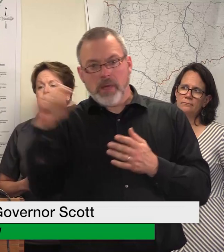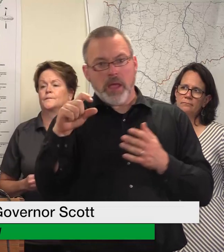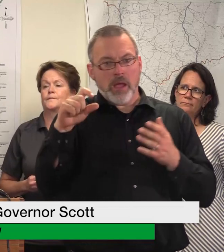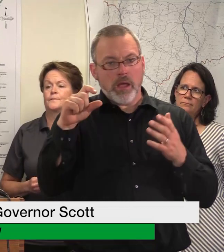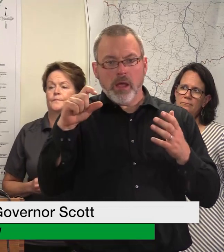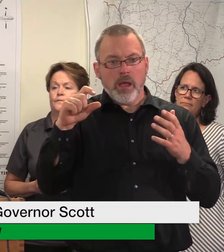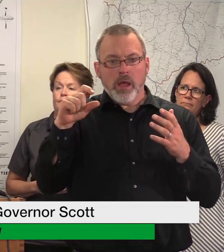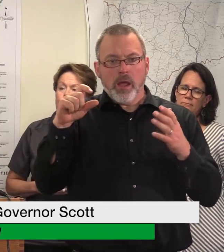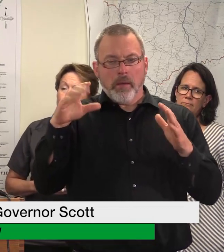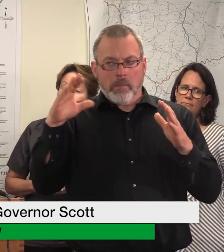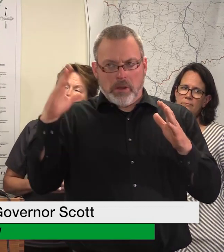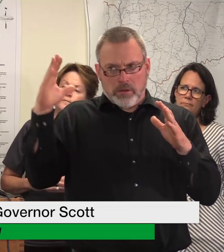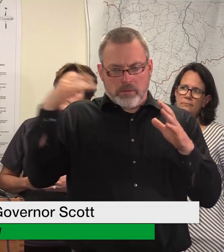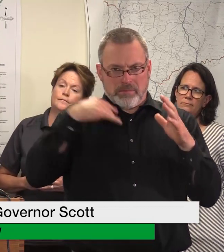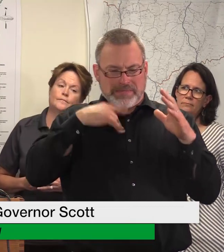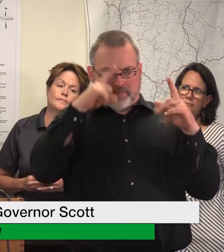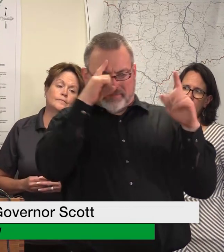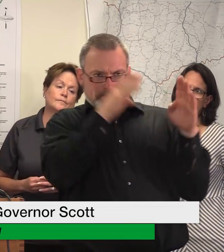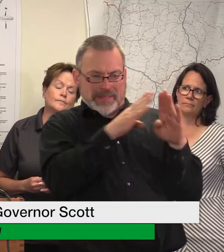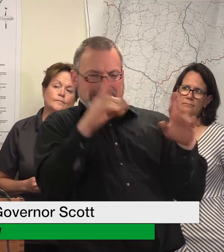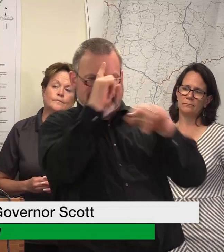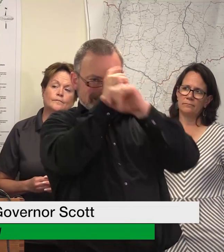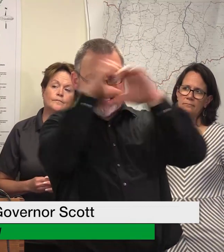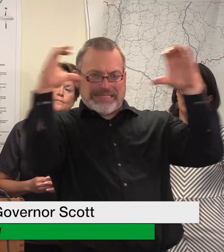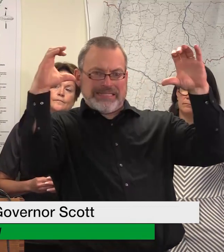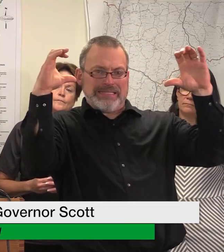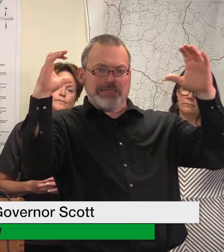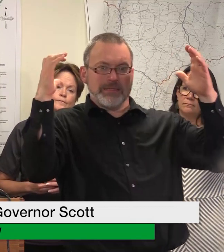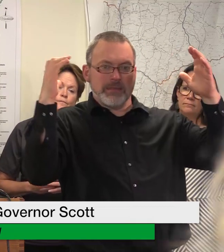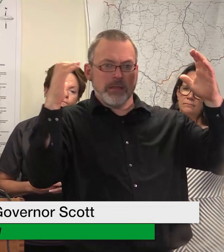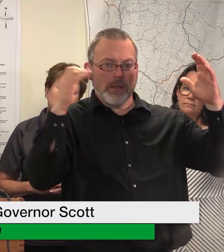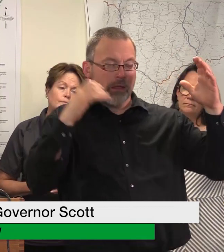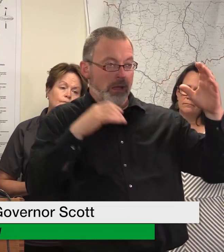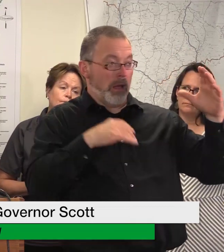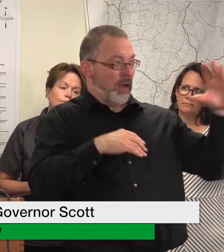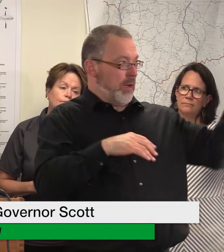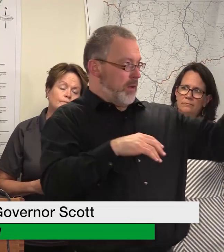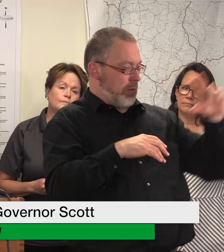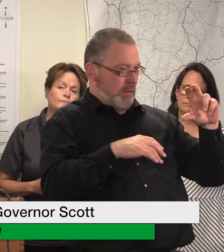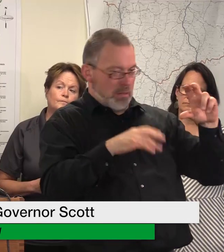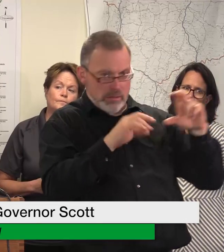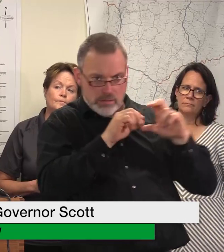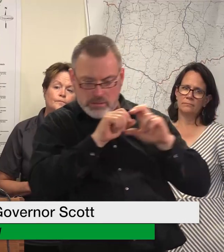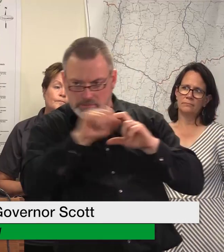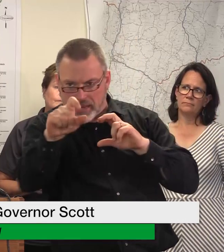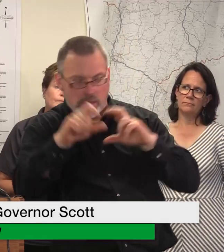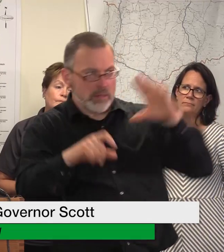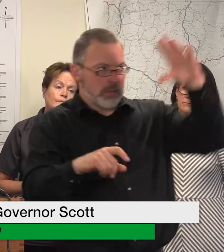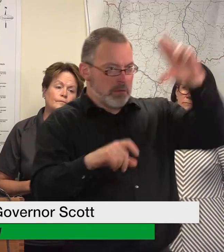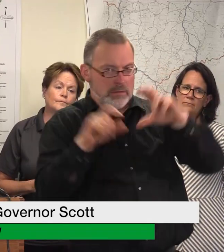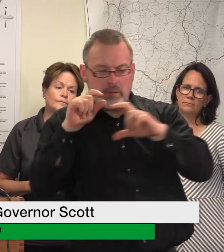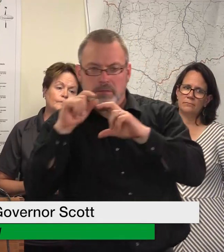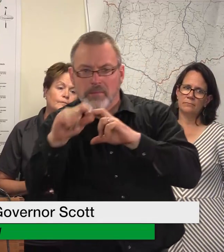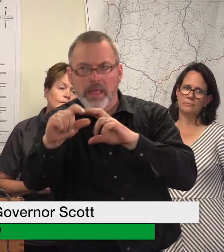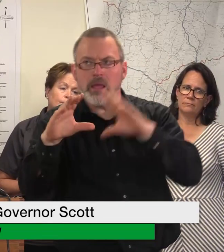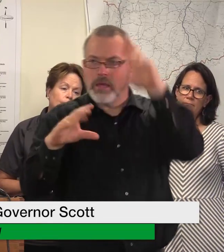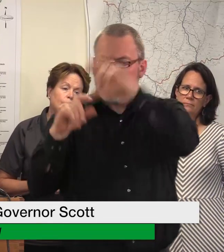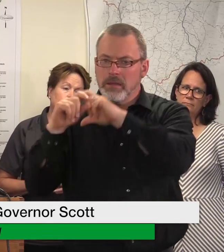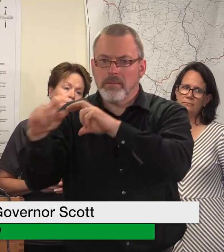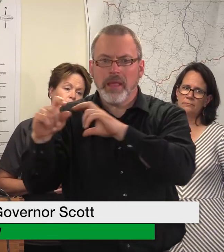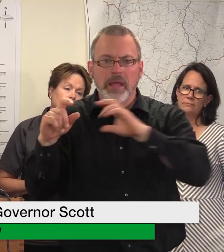just, you know, robbed Peter to pay Paul with the $20 million for business grants that we took out of the broadband, but we have to put that